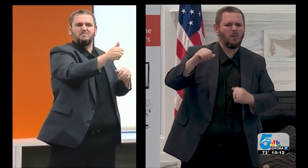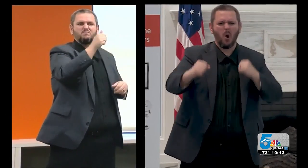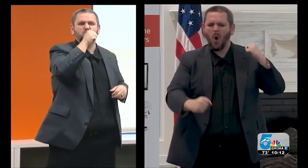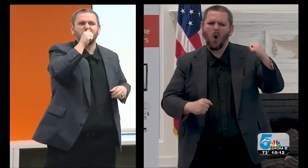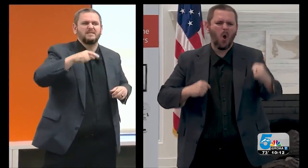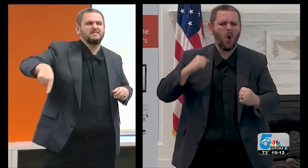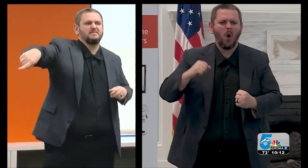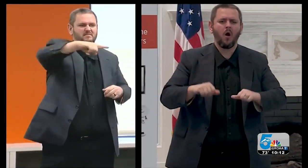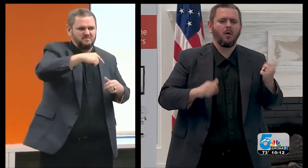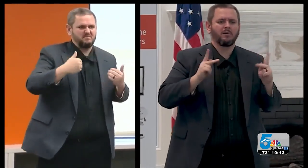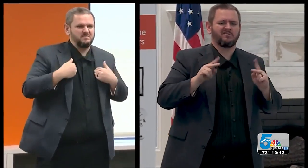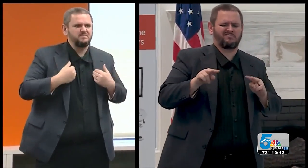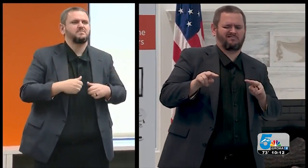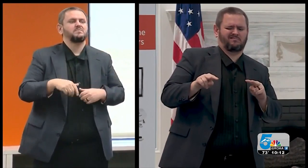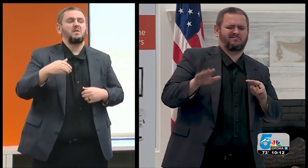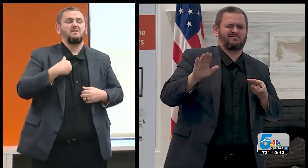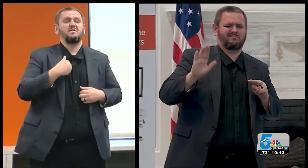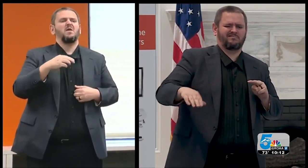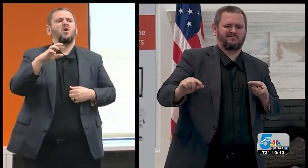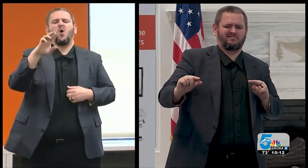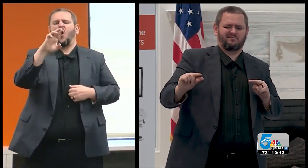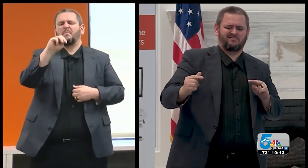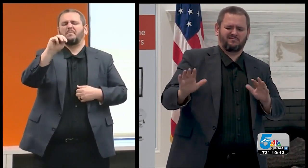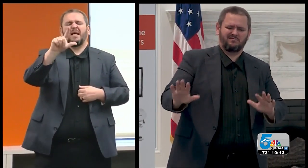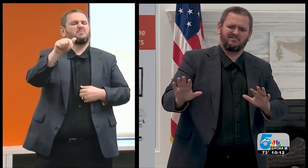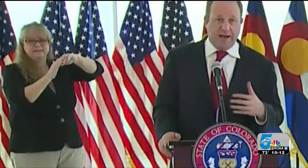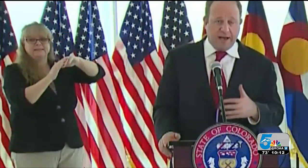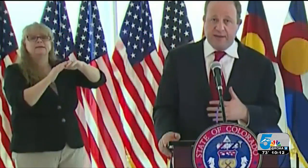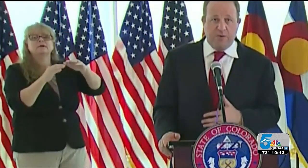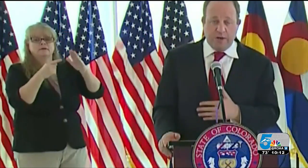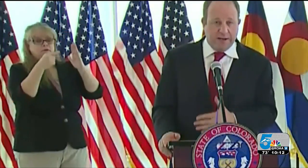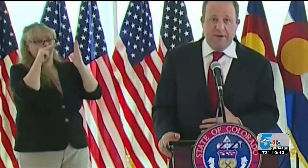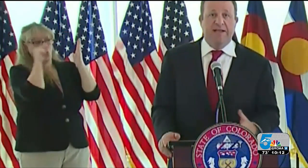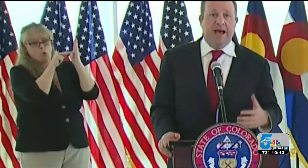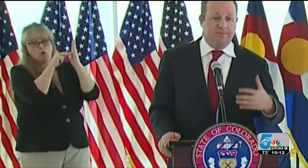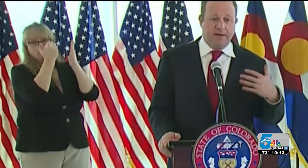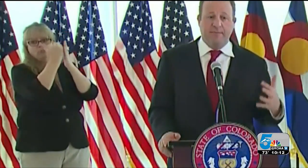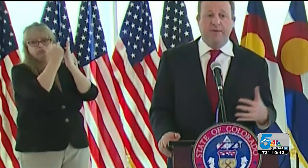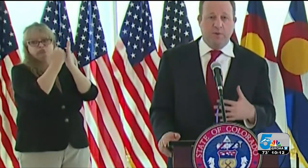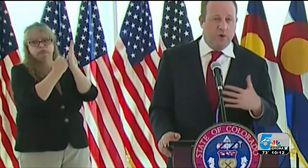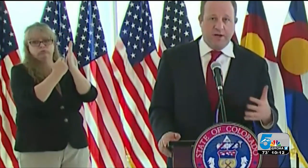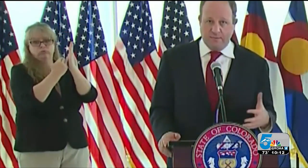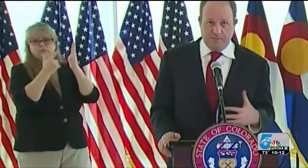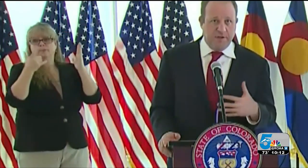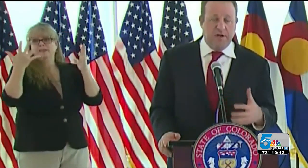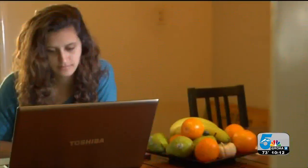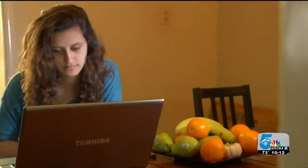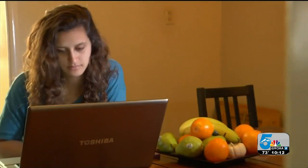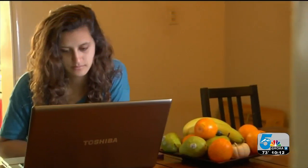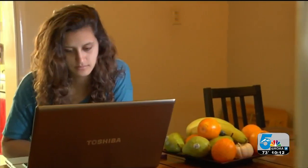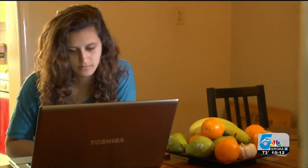of as well. It depends on th is really what this is all about. But what about e